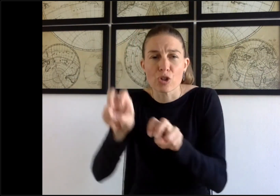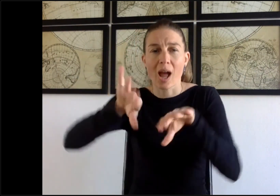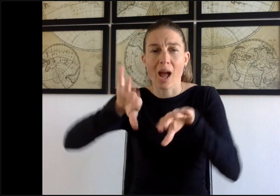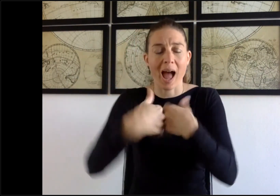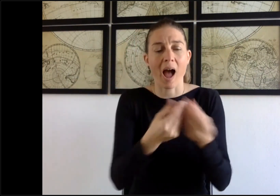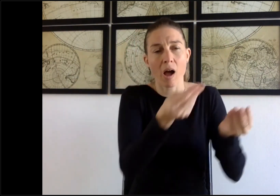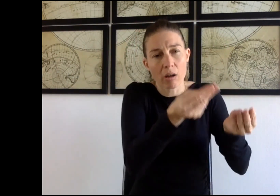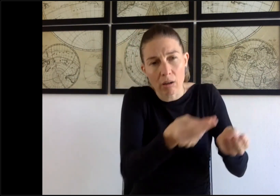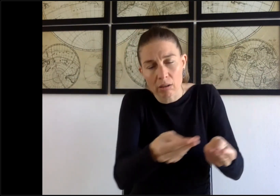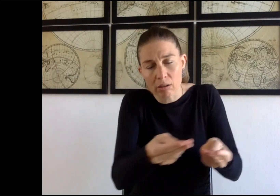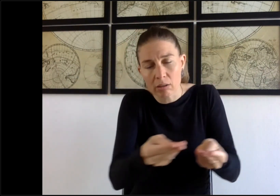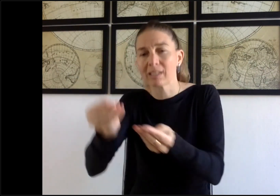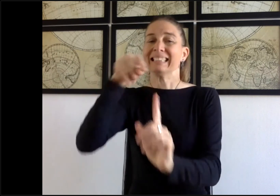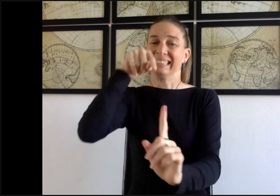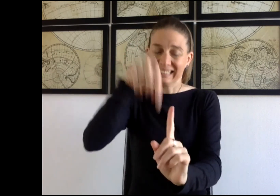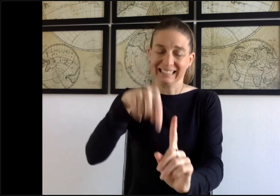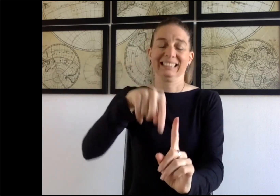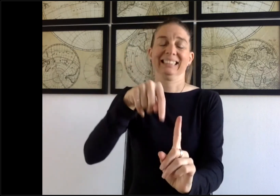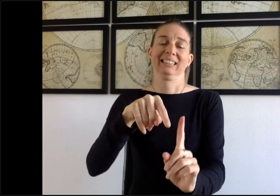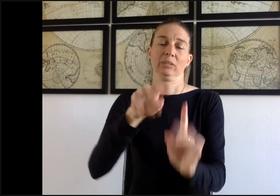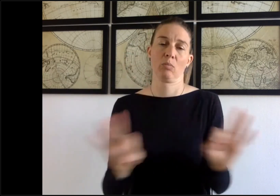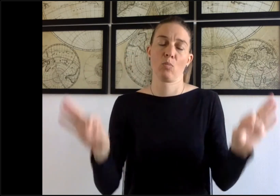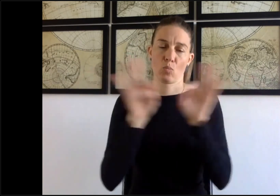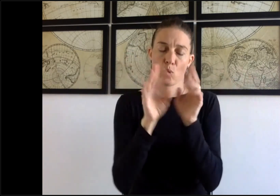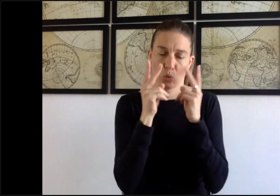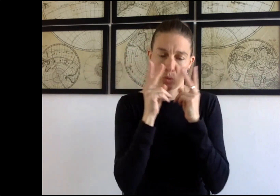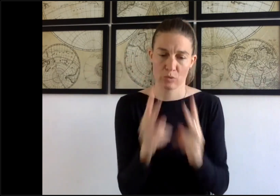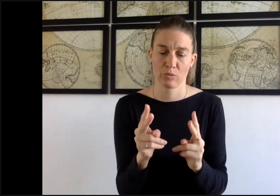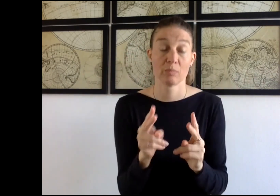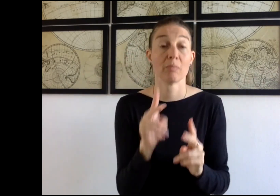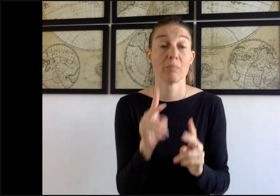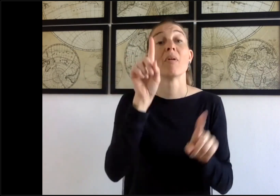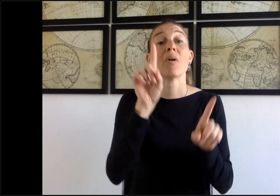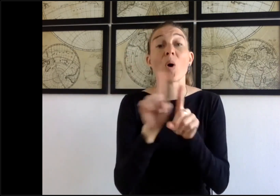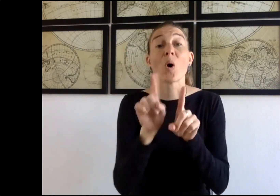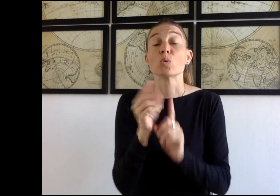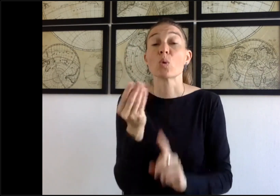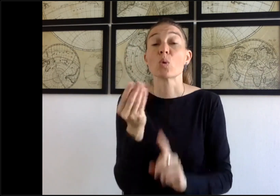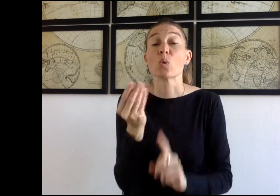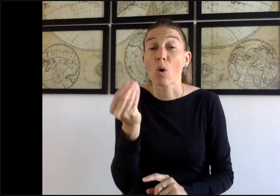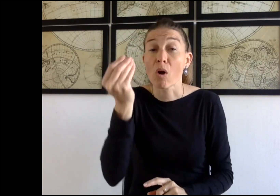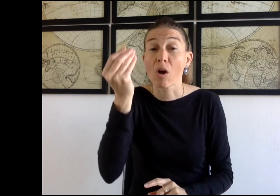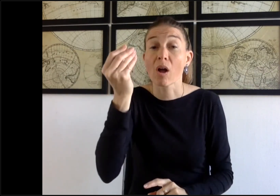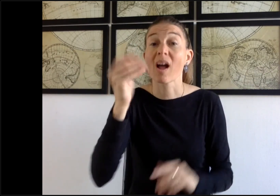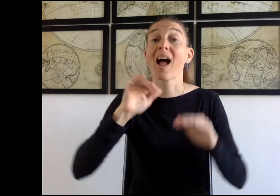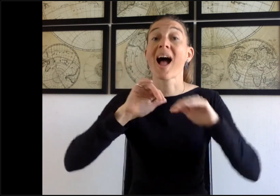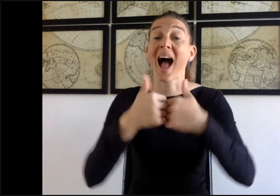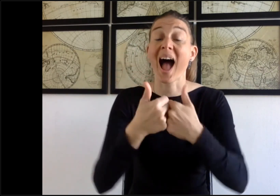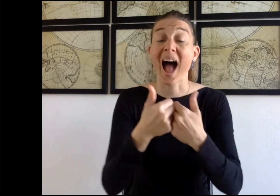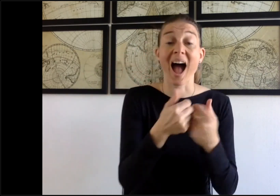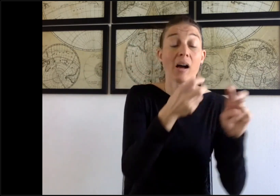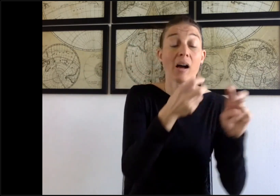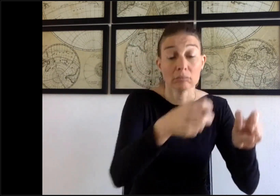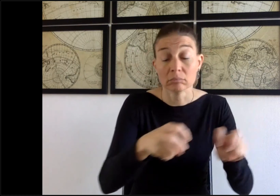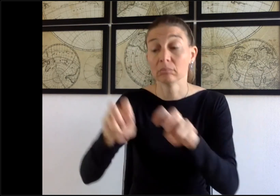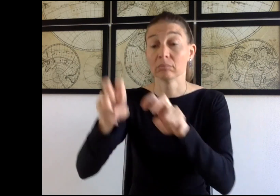the transition costs are not uniformly distributed across society. There are some people who will suffer more than others. And my hunch